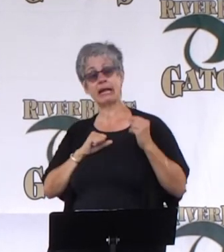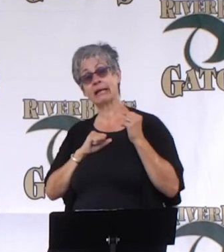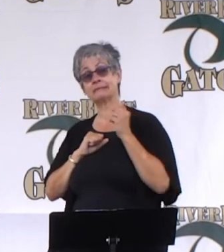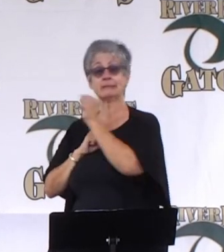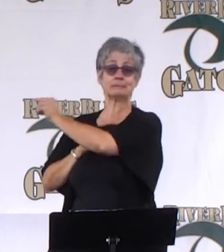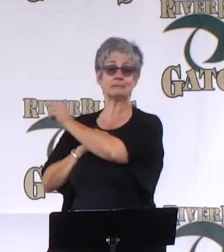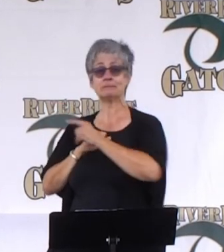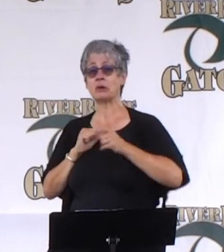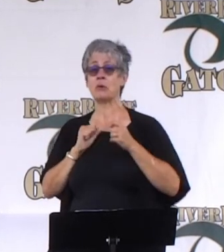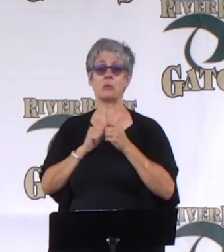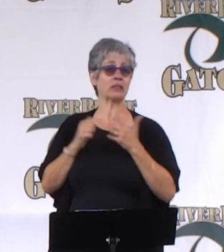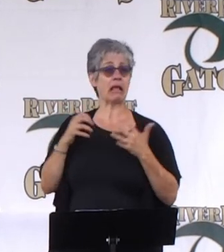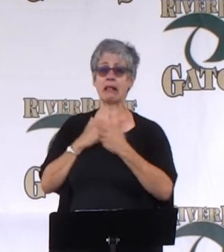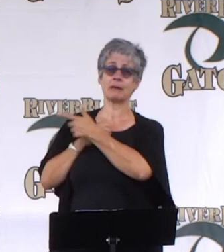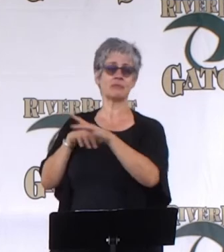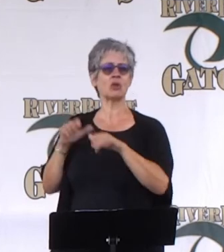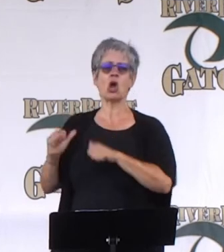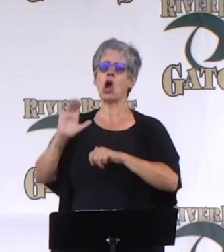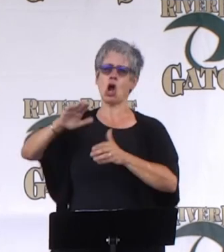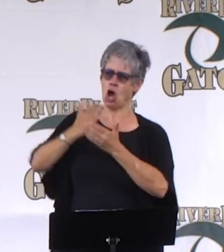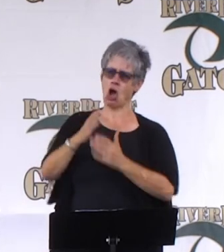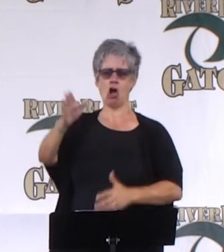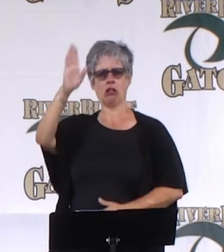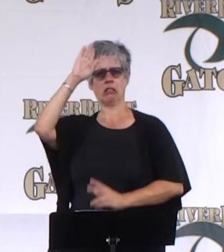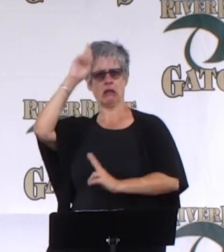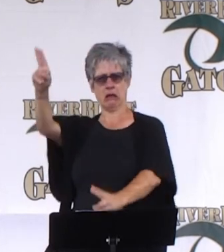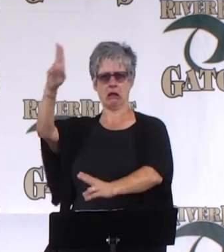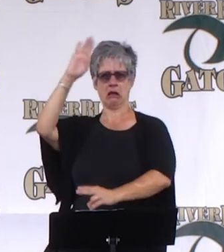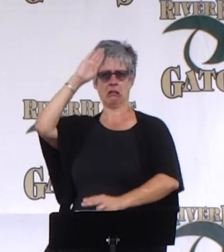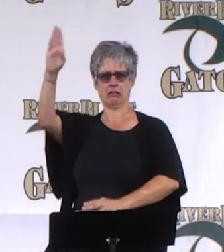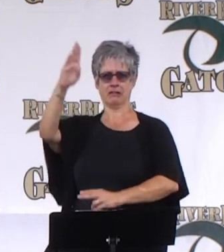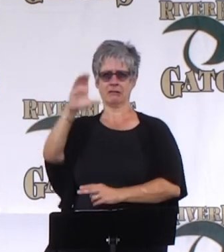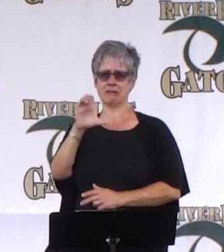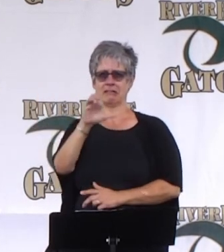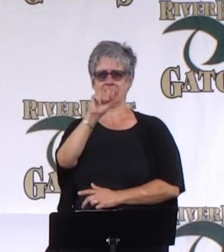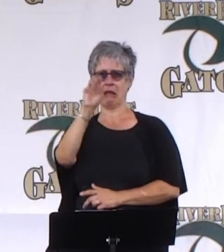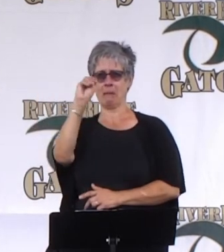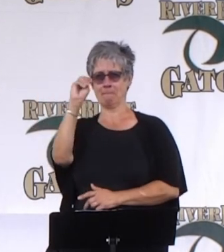hail Clamp. All hail Clamp.